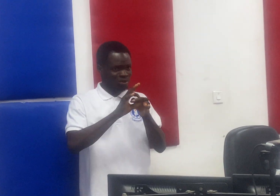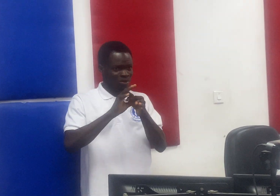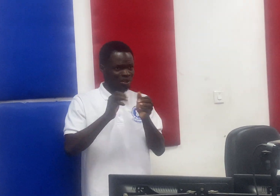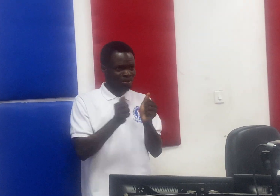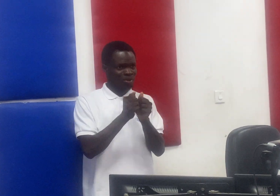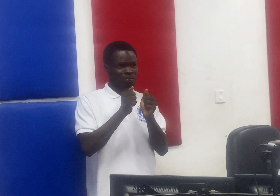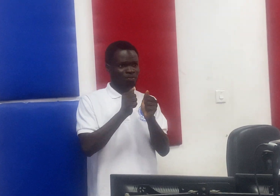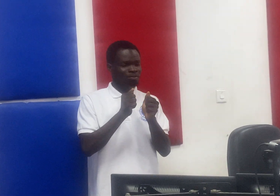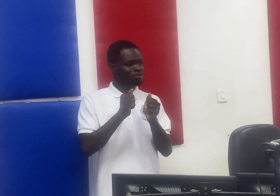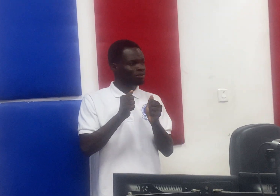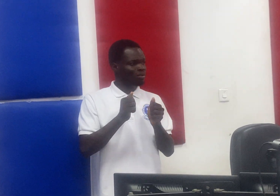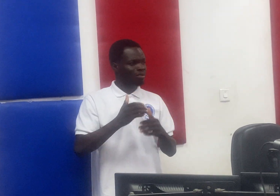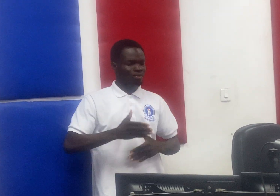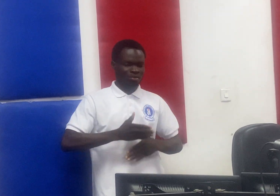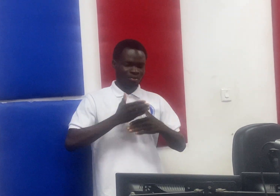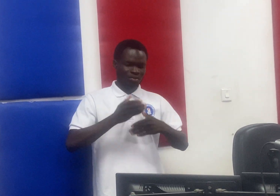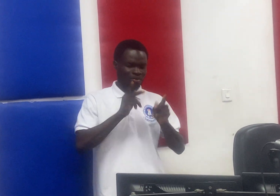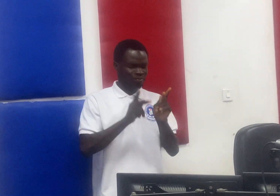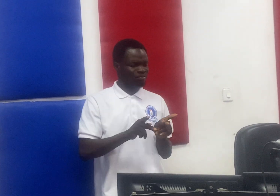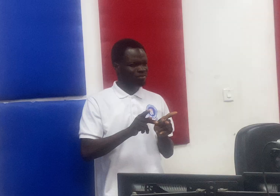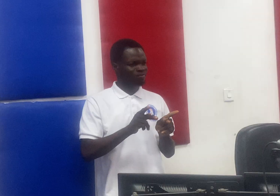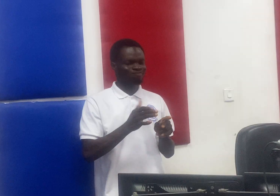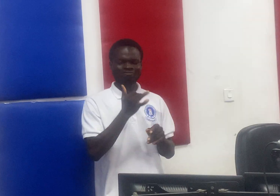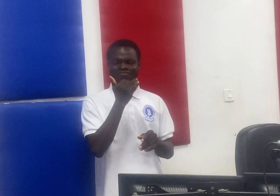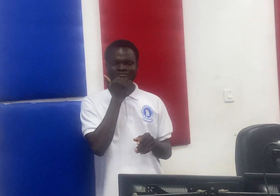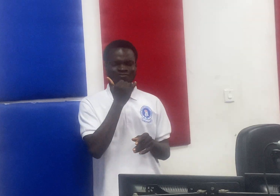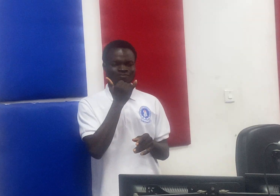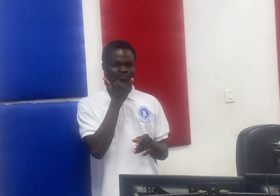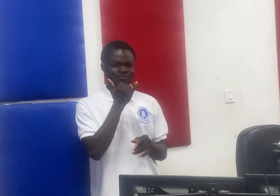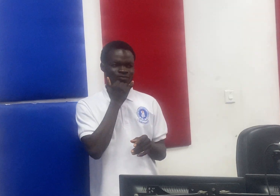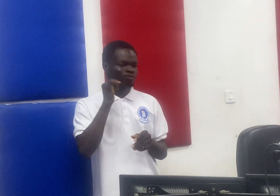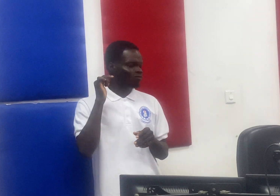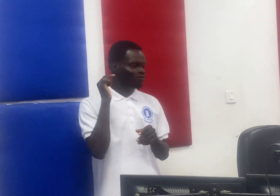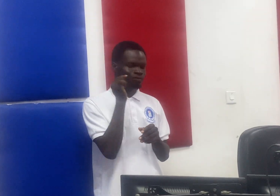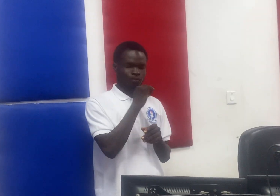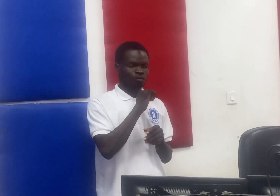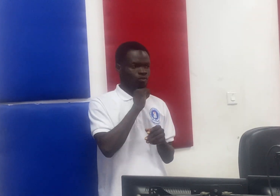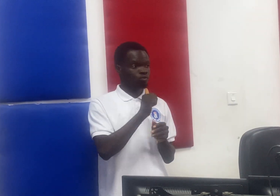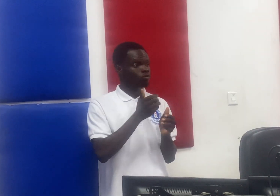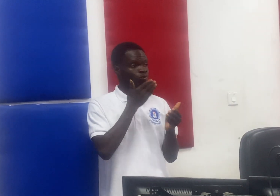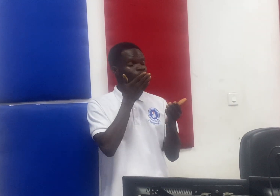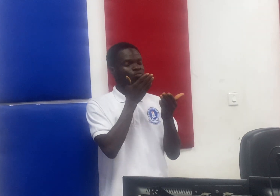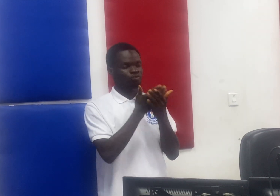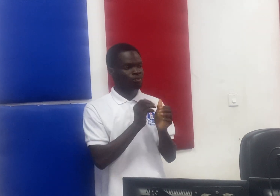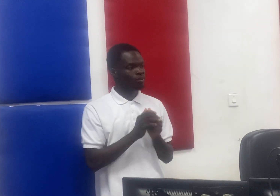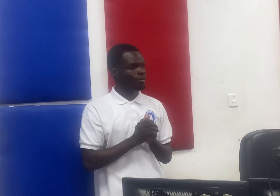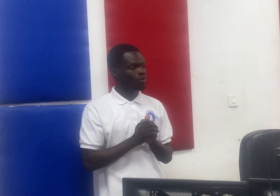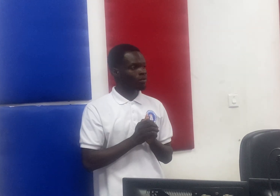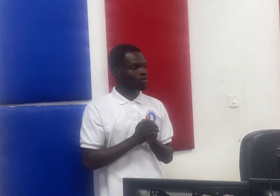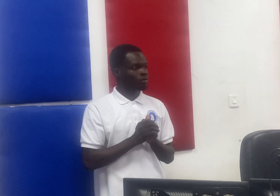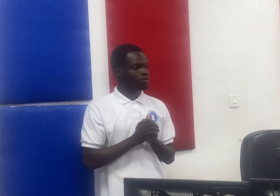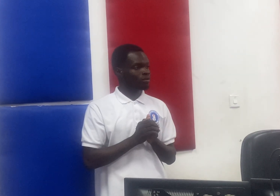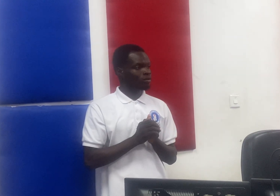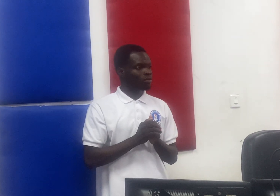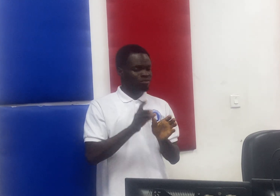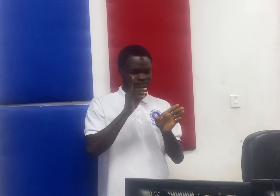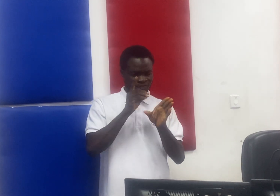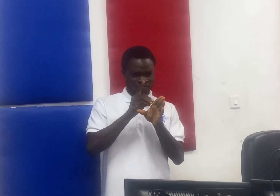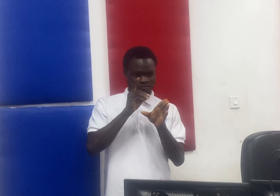No, that is a wrong perception and it's not good at all. As I said earlier, disability is an aspect